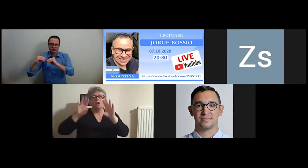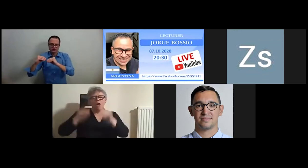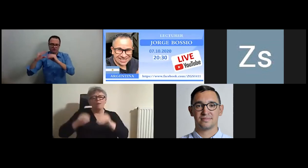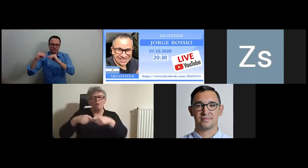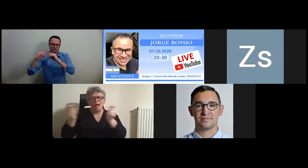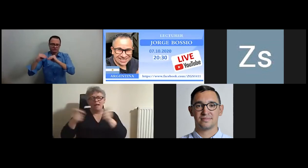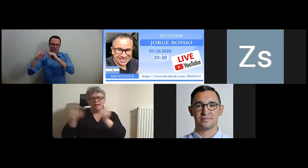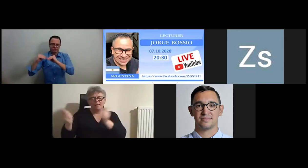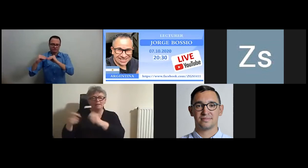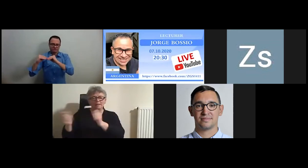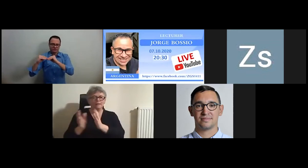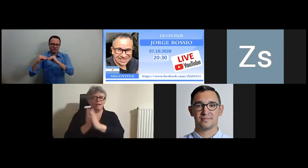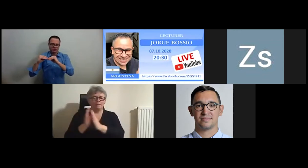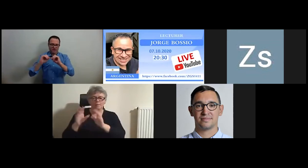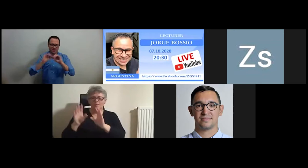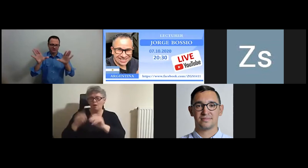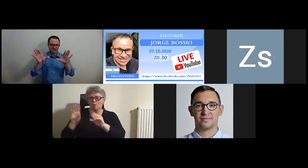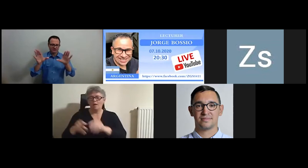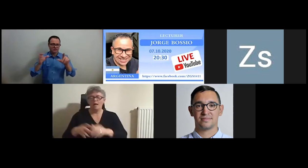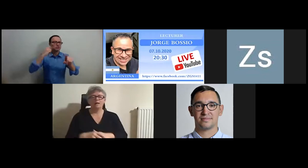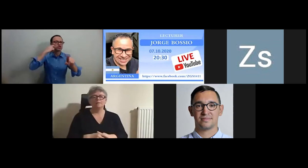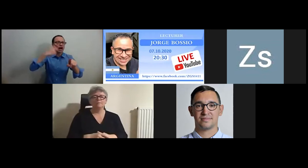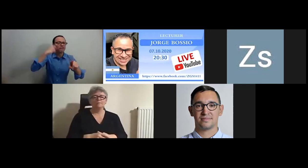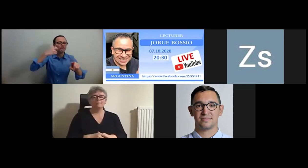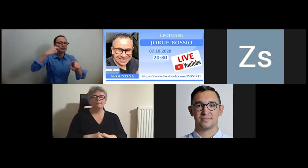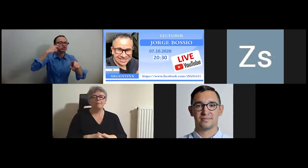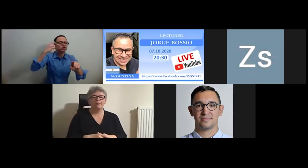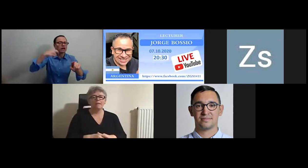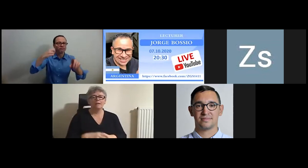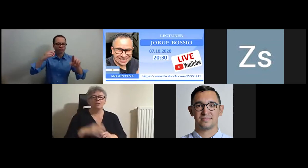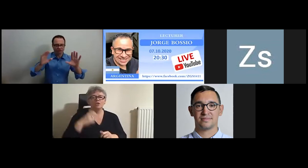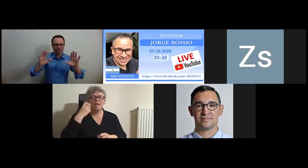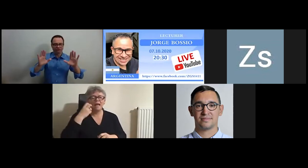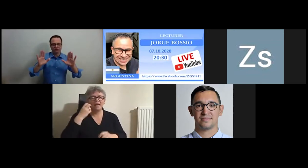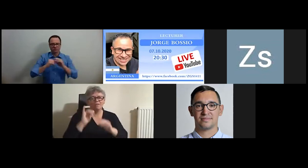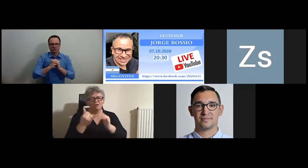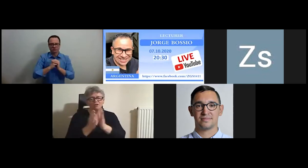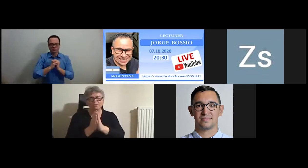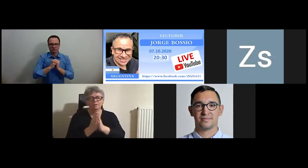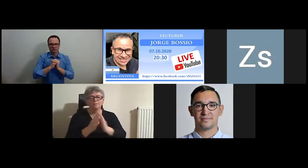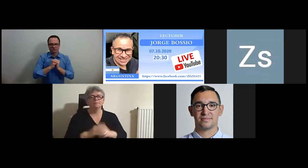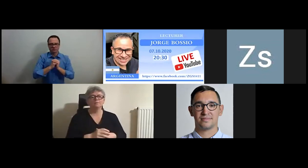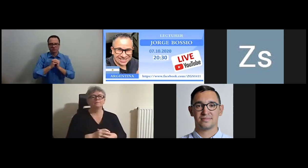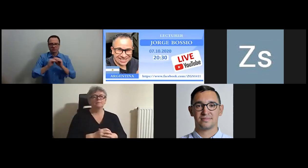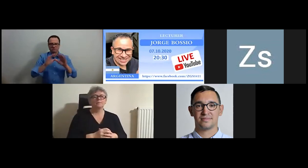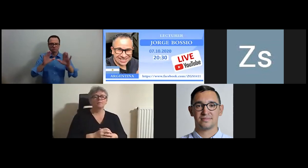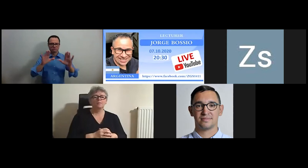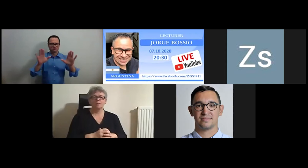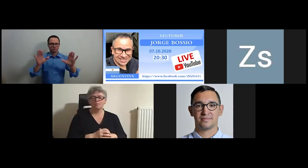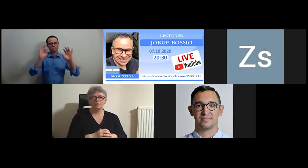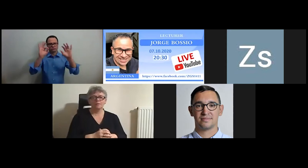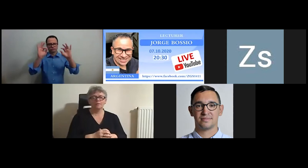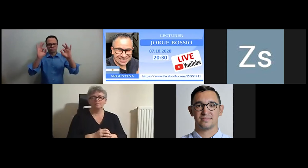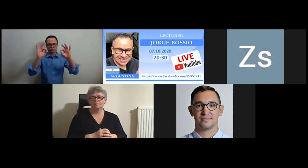Please, presenters, turn off your cameras. Jeff, please.